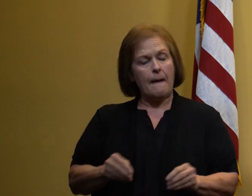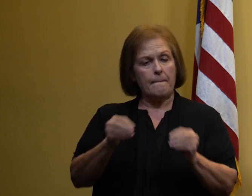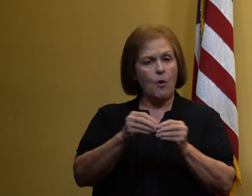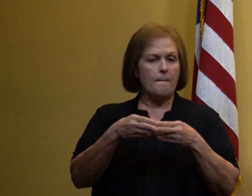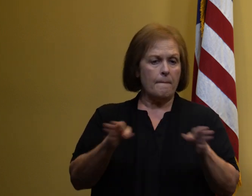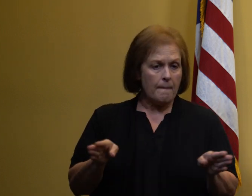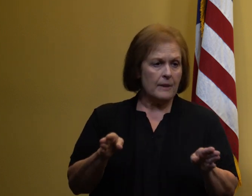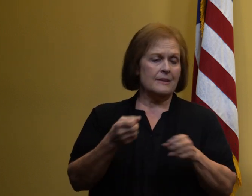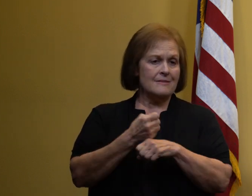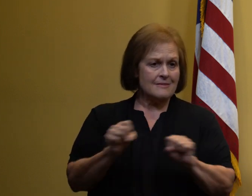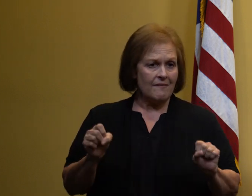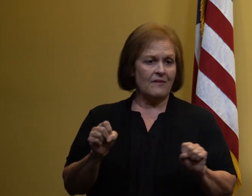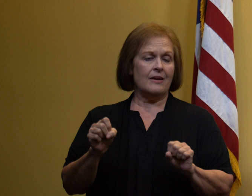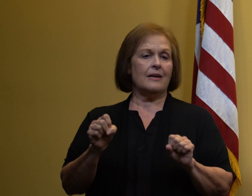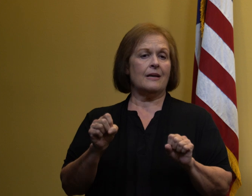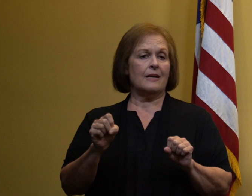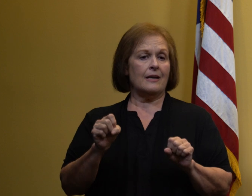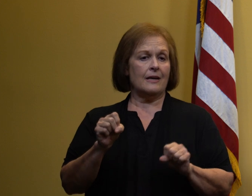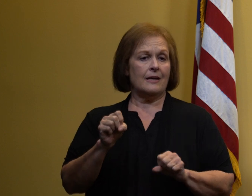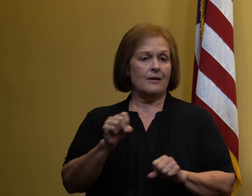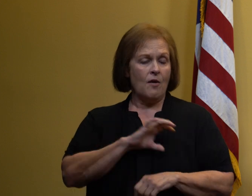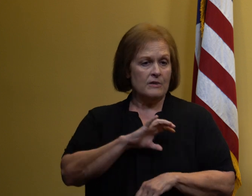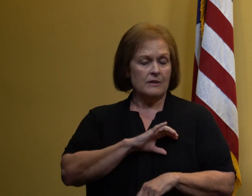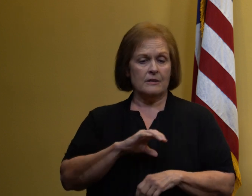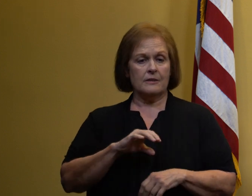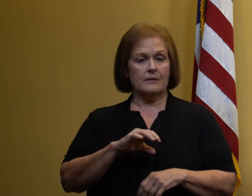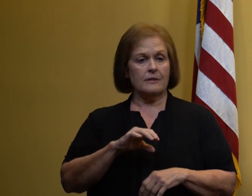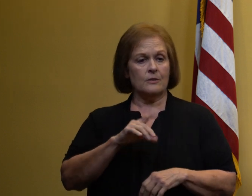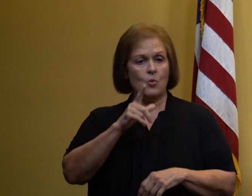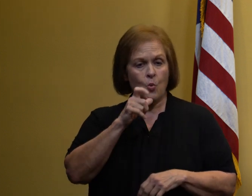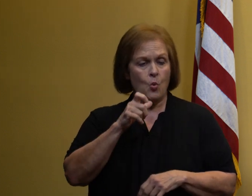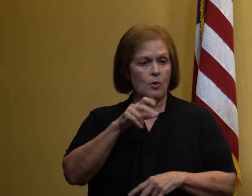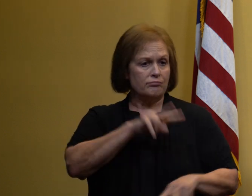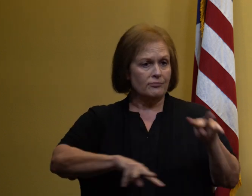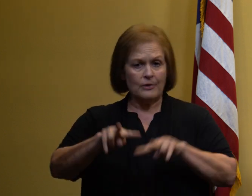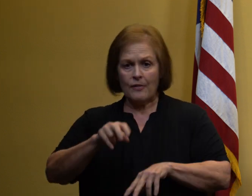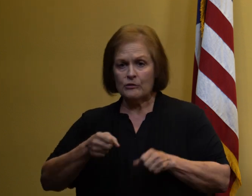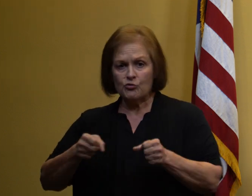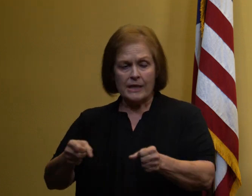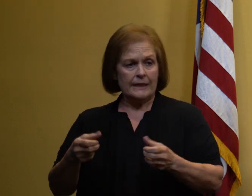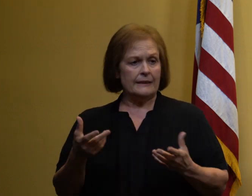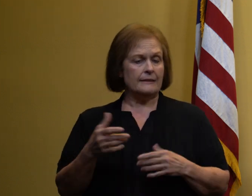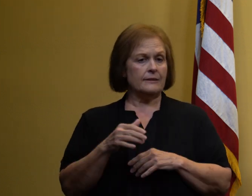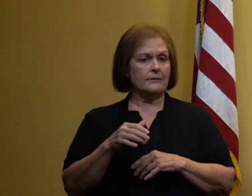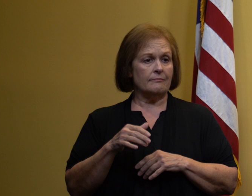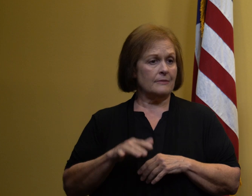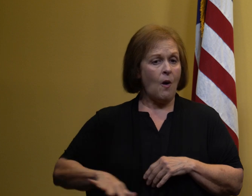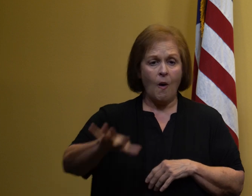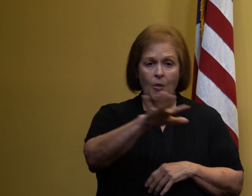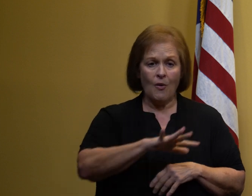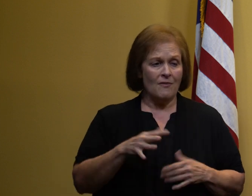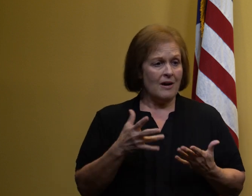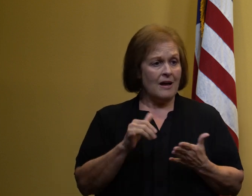public safety officers patrolling our communities, patrolling our streets, our neighborhoods, our city, across the board. And